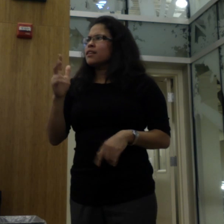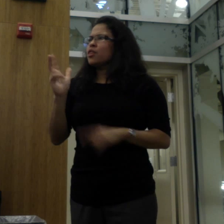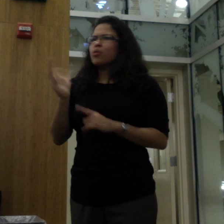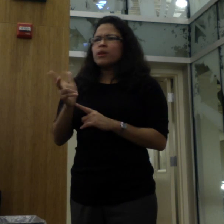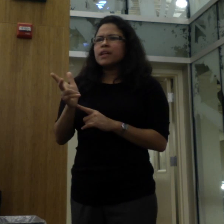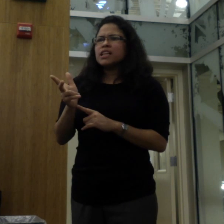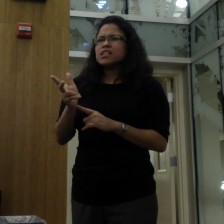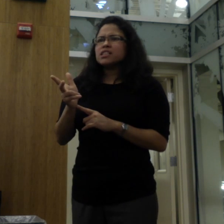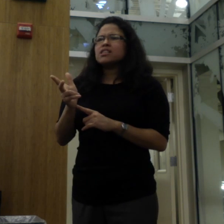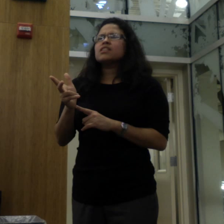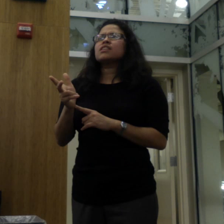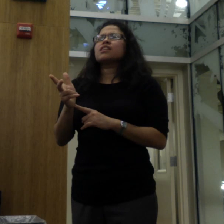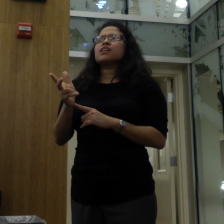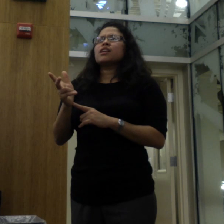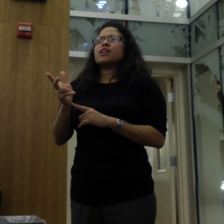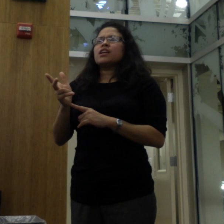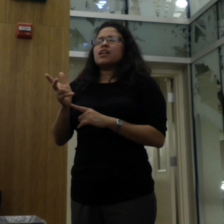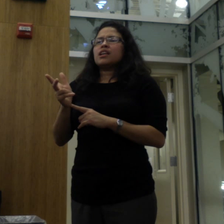3 minutes per gallon?